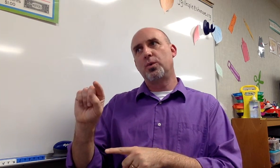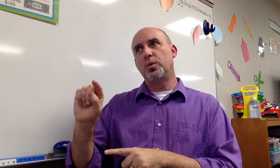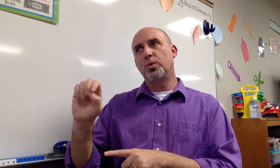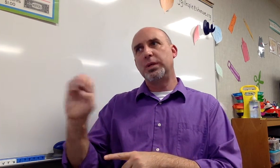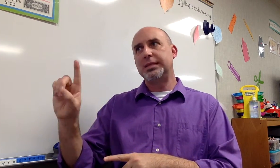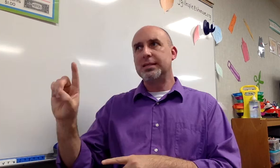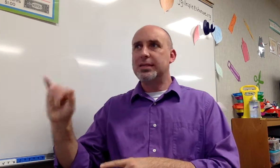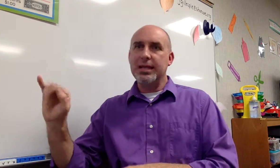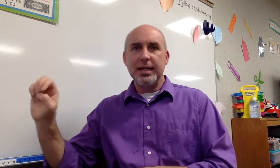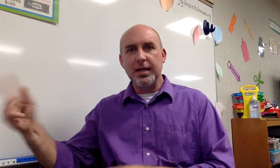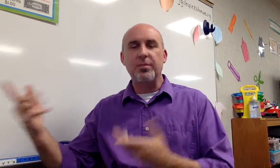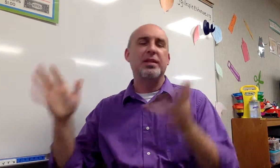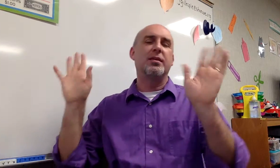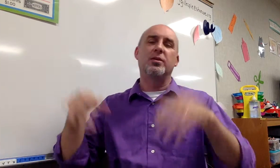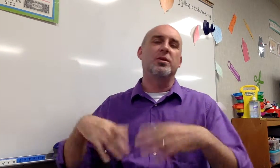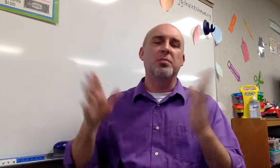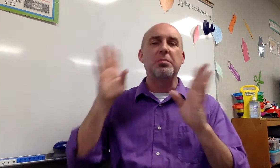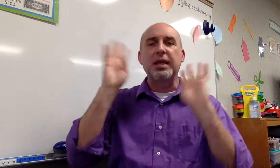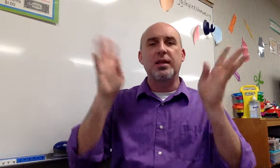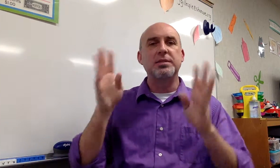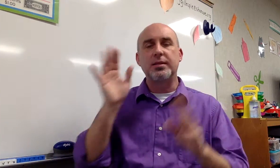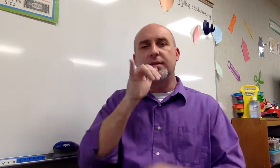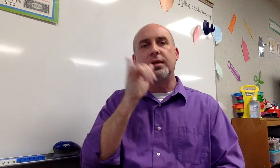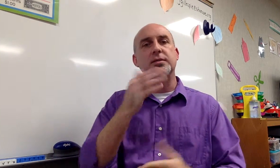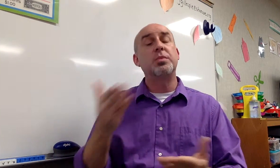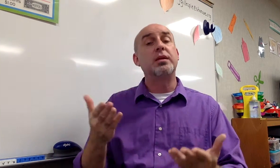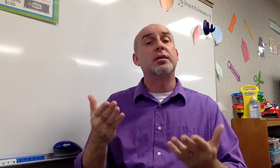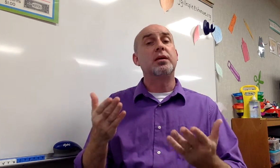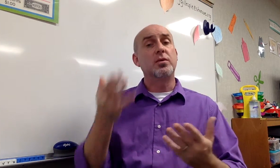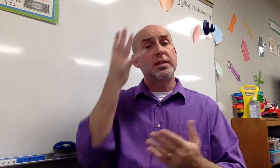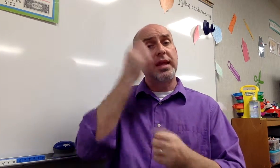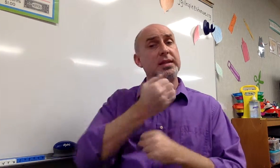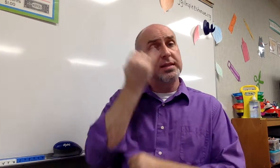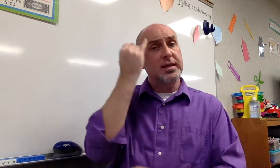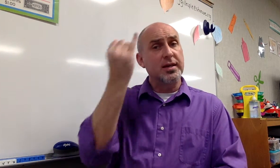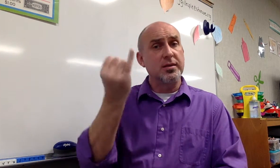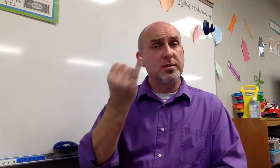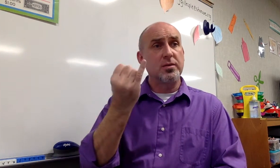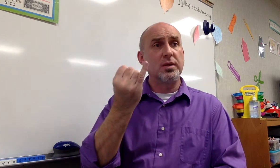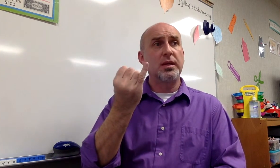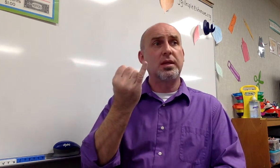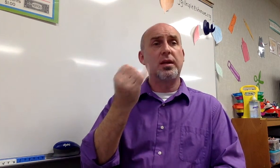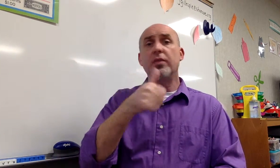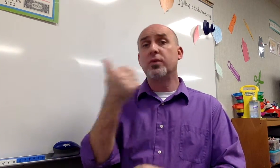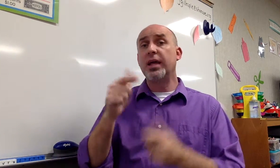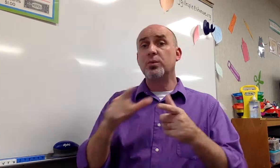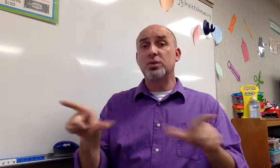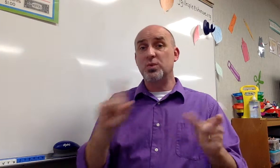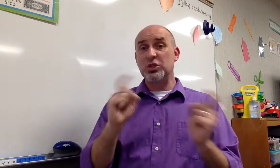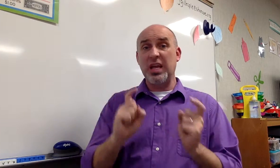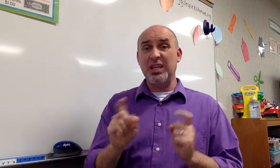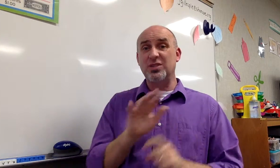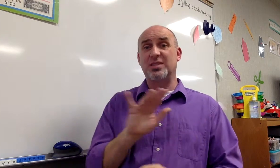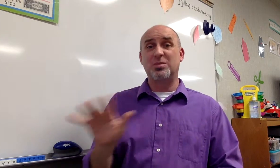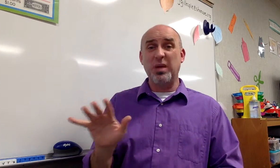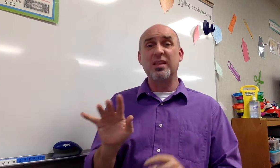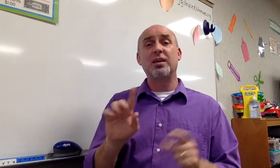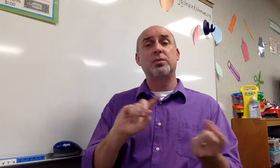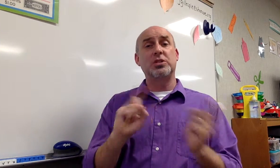go with ding. I mean, I'm making up silly things, but you get the idea. In other languages, we change the spelling, we change